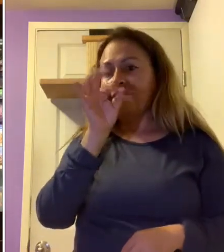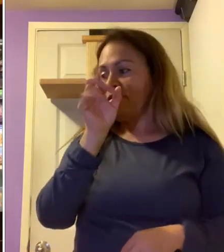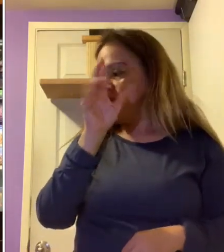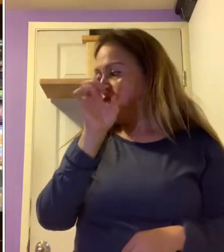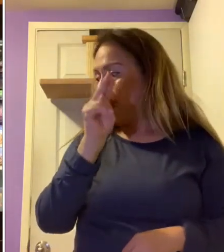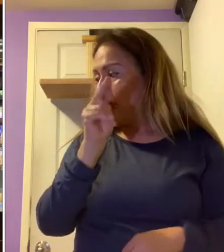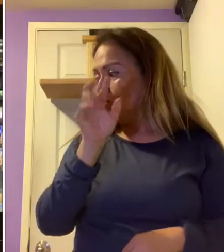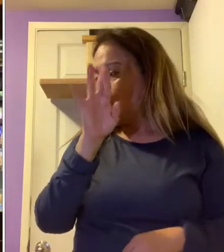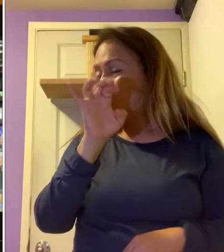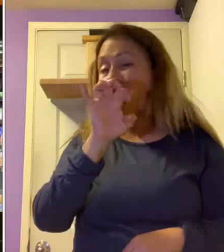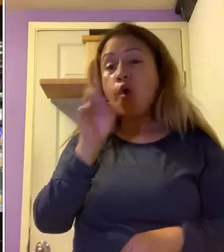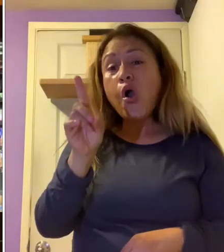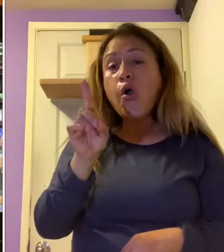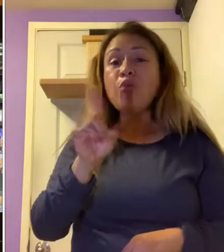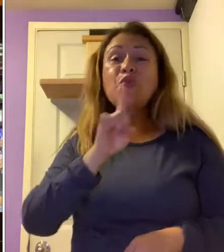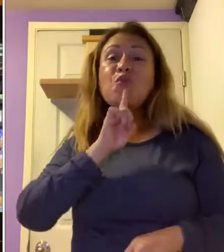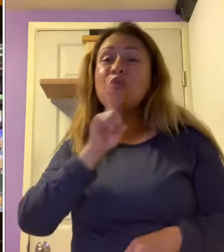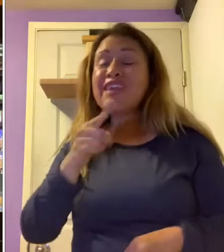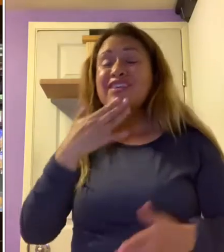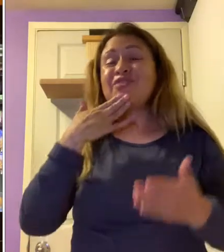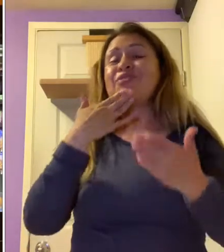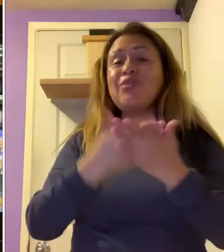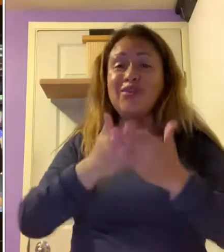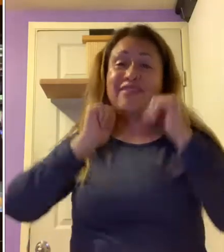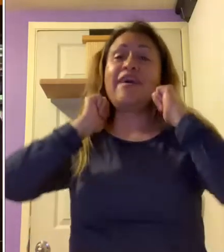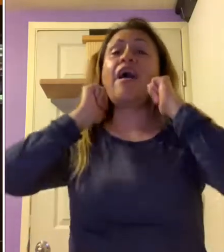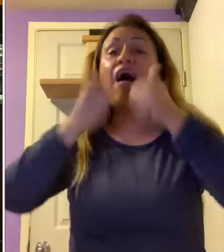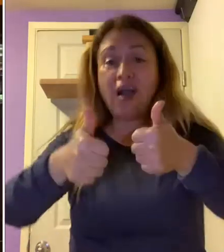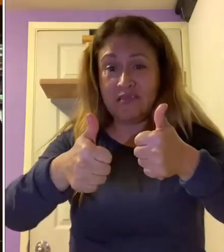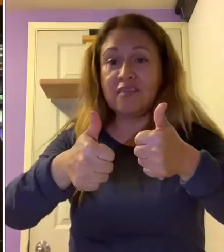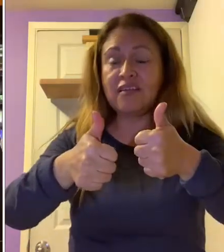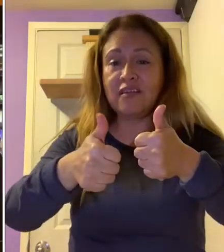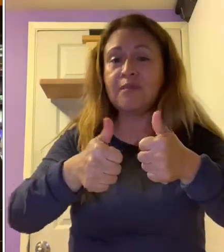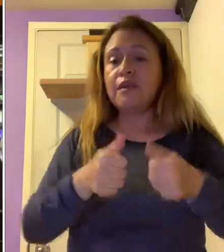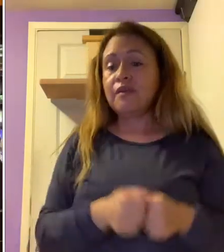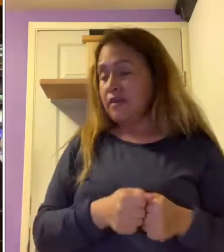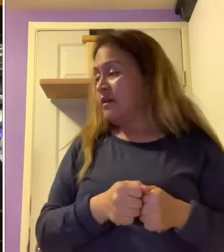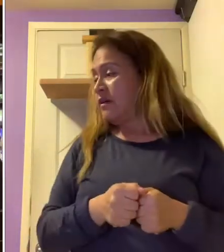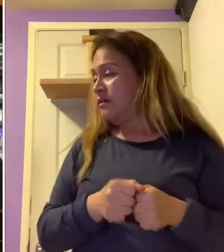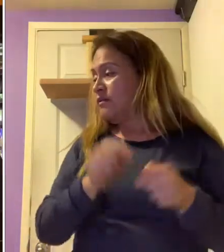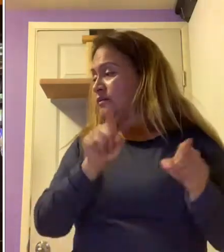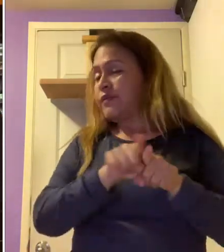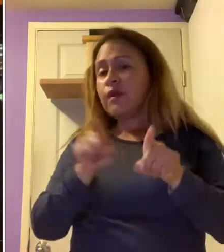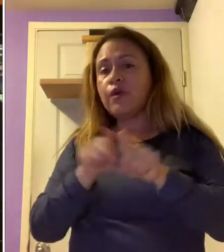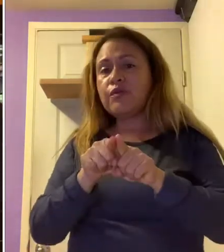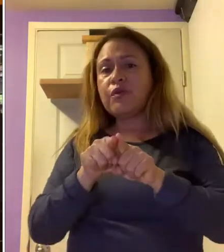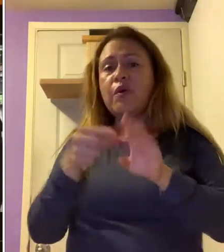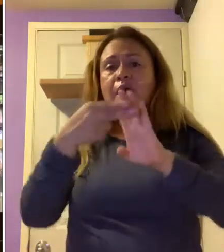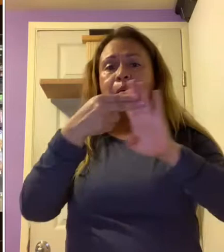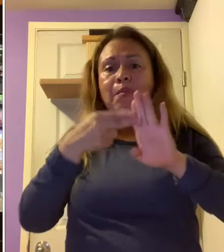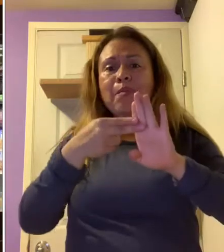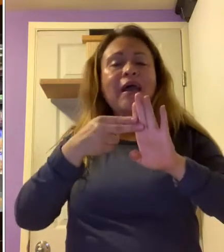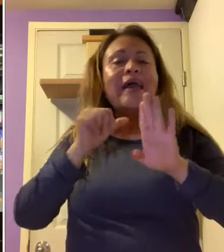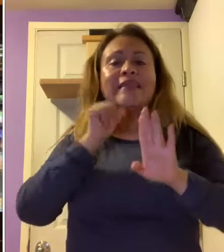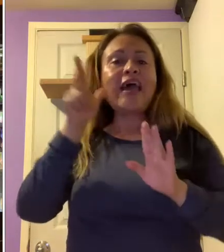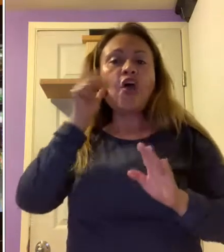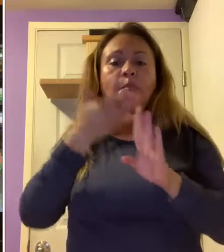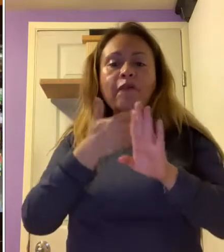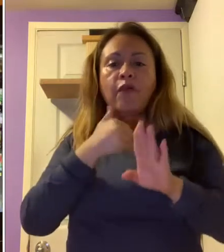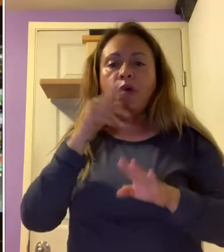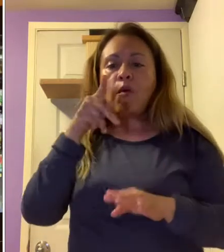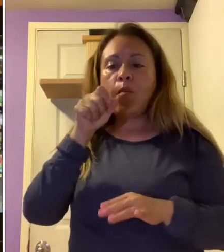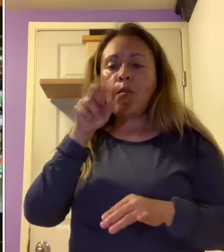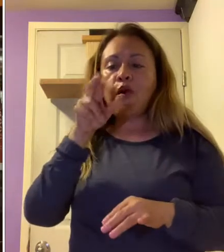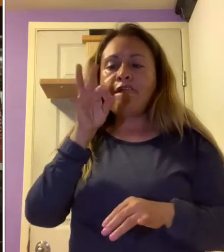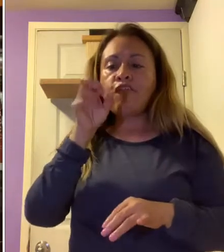not too many, right? Very impressive. So Saffron Road has got it going on. That's awesome. And then this is a brand I hadn't heard